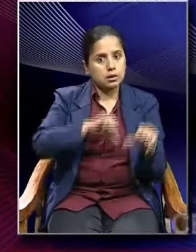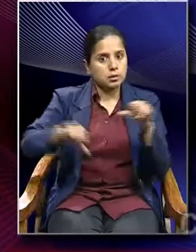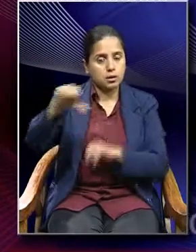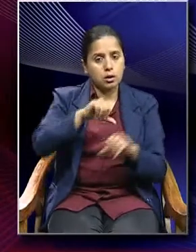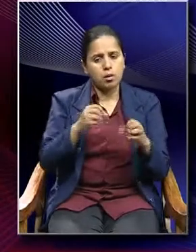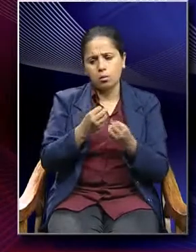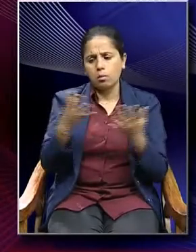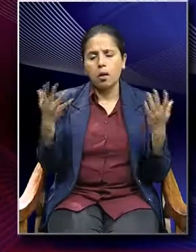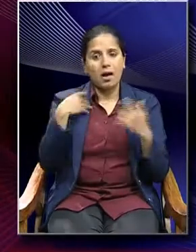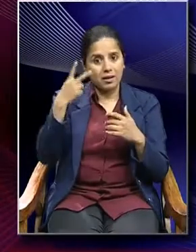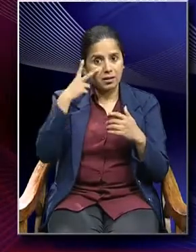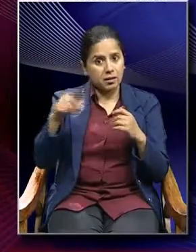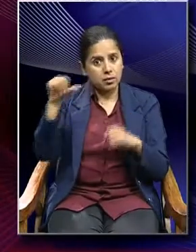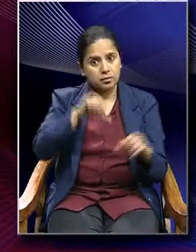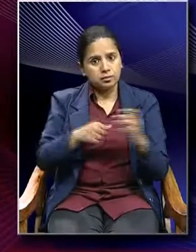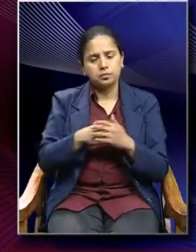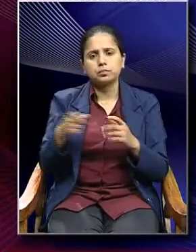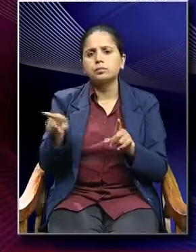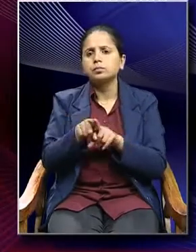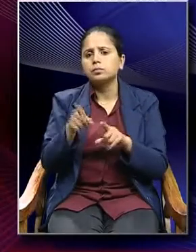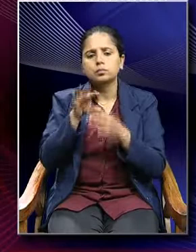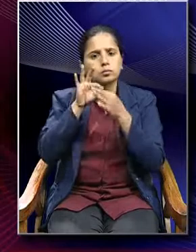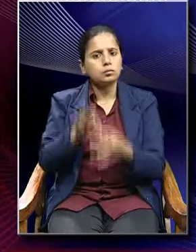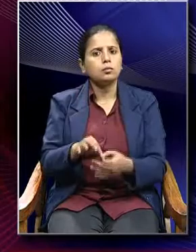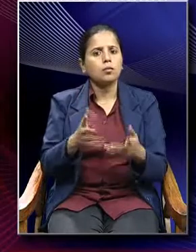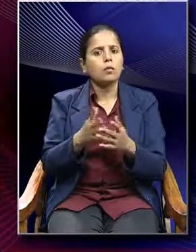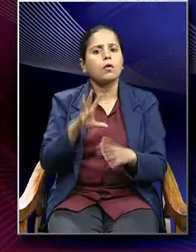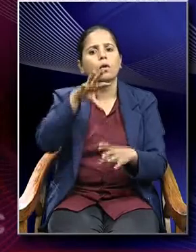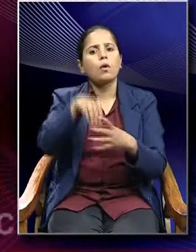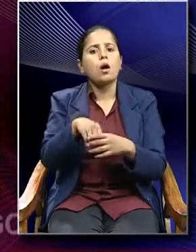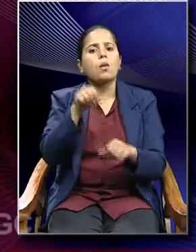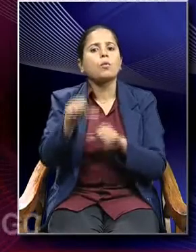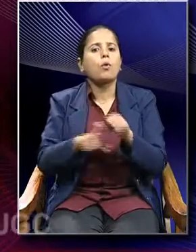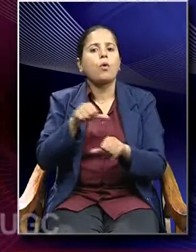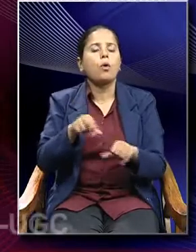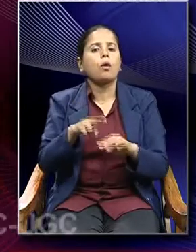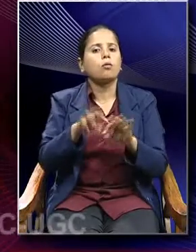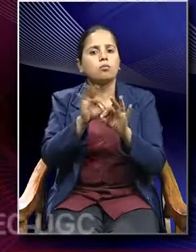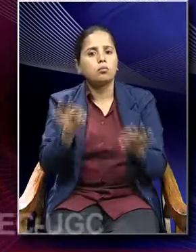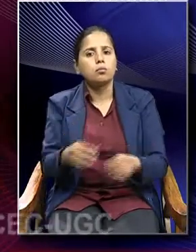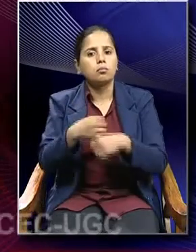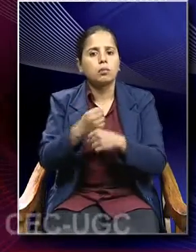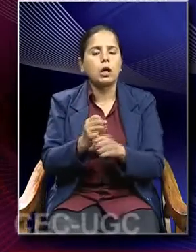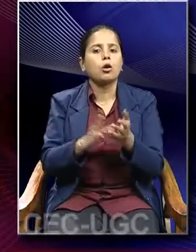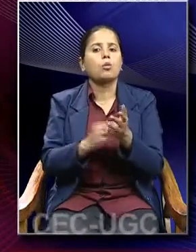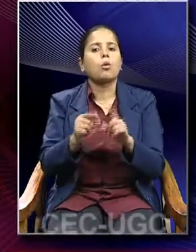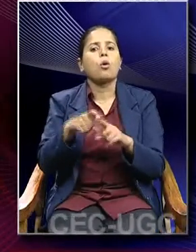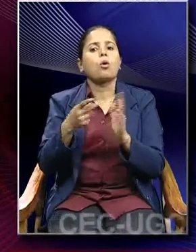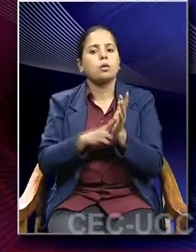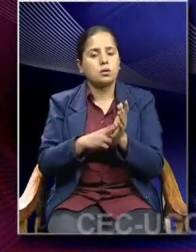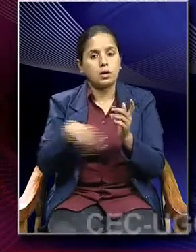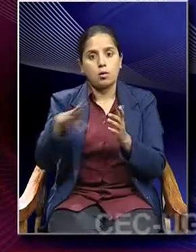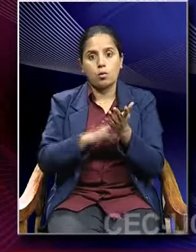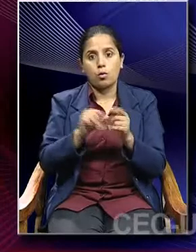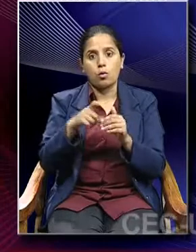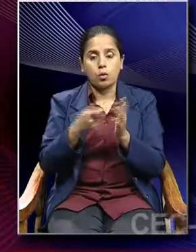social sciences are kind of regarded as being part of the process of formation of modernity, because with